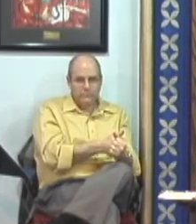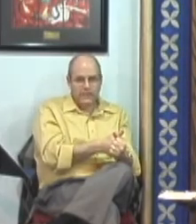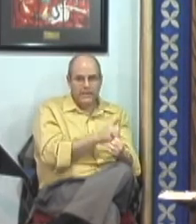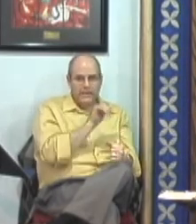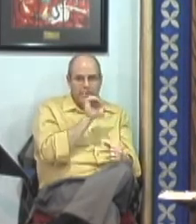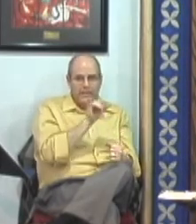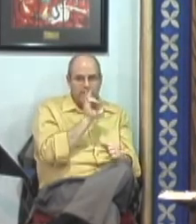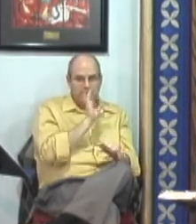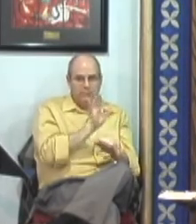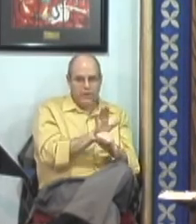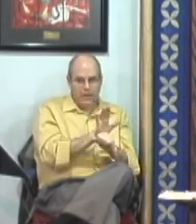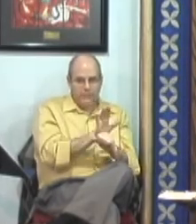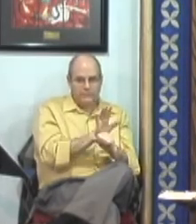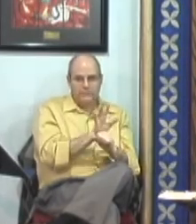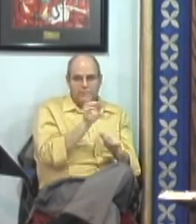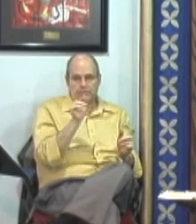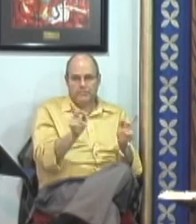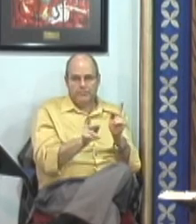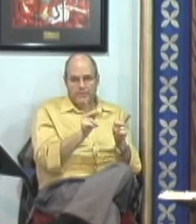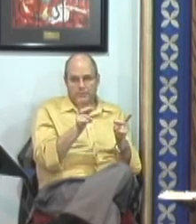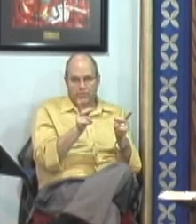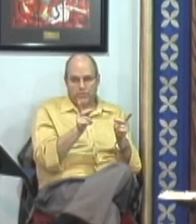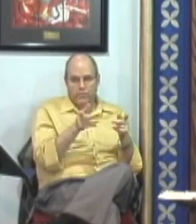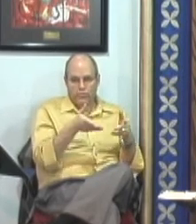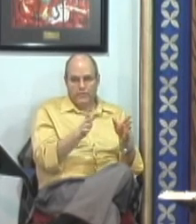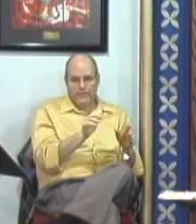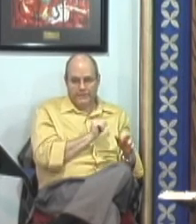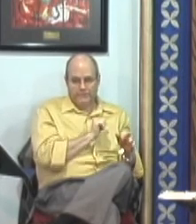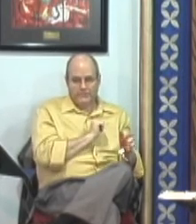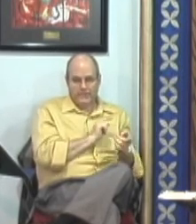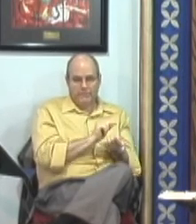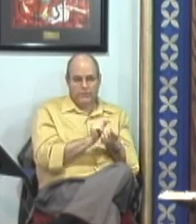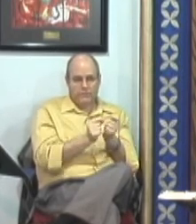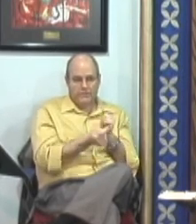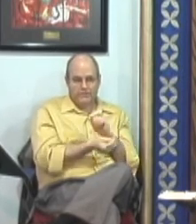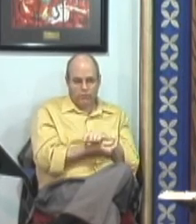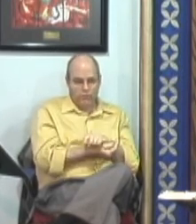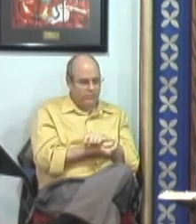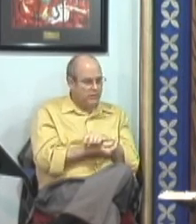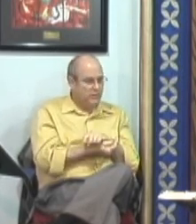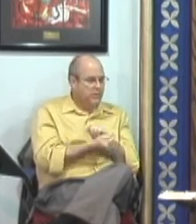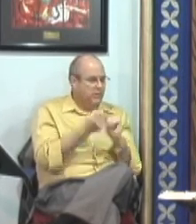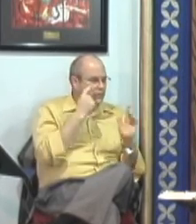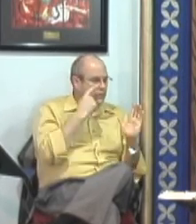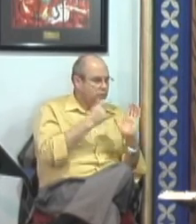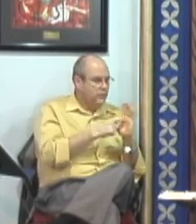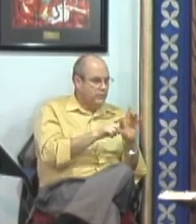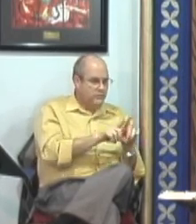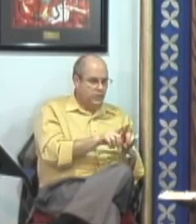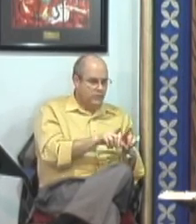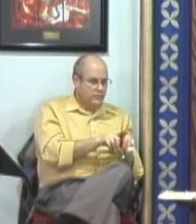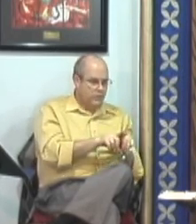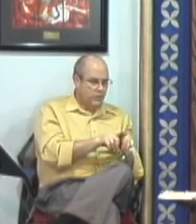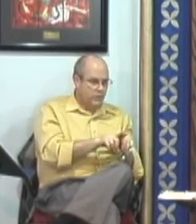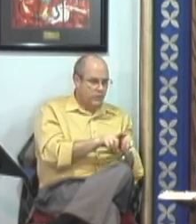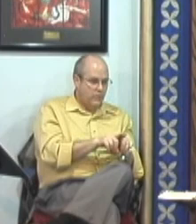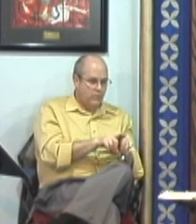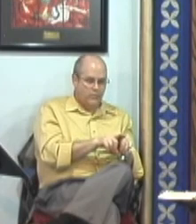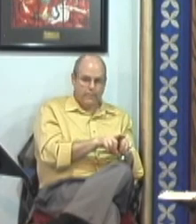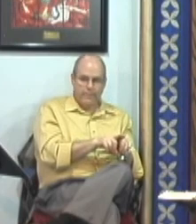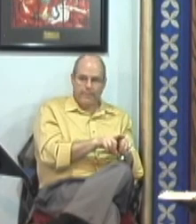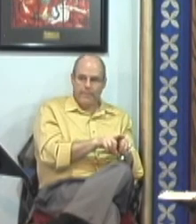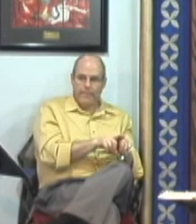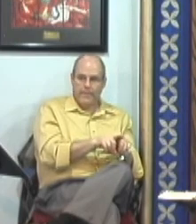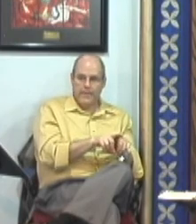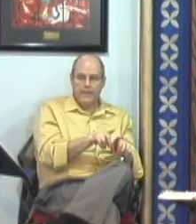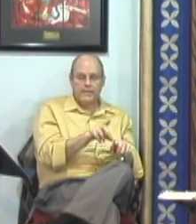And that's the promise to those who let themselves be transformed. Now, notice also In Stern's translation